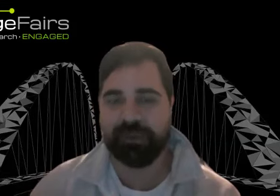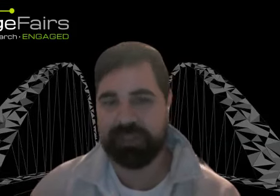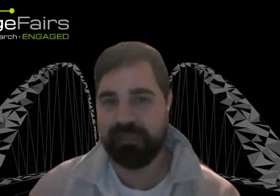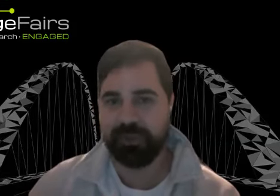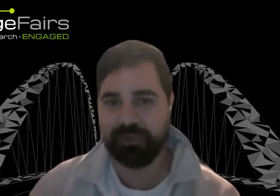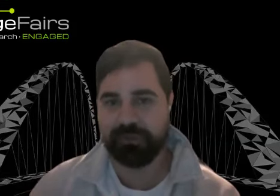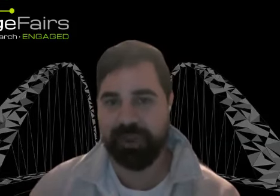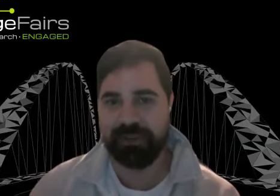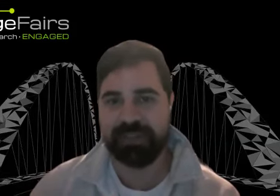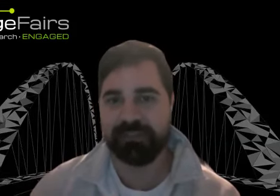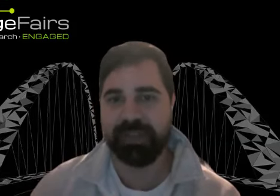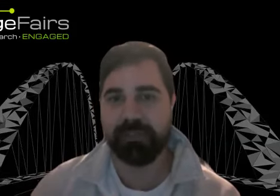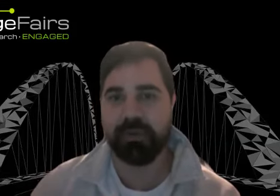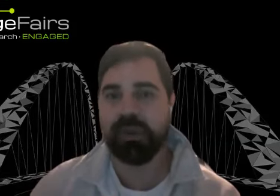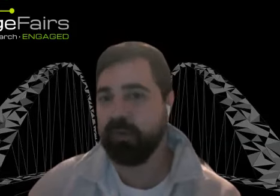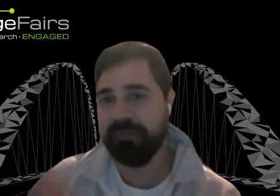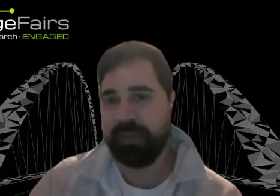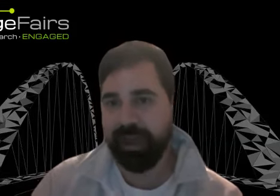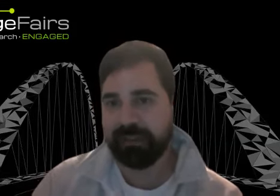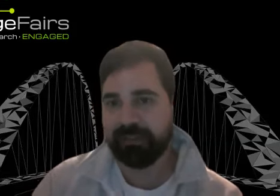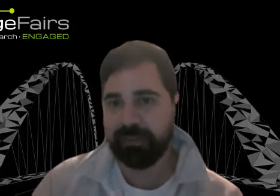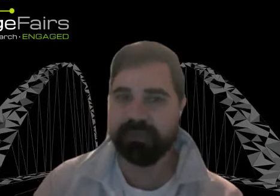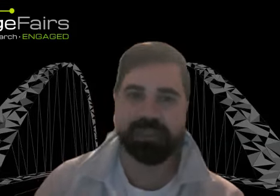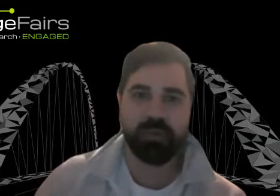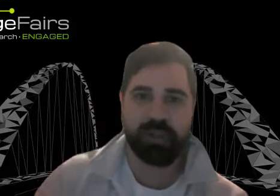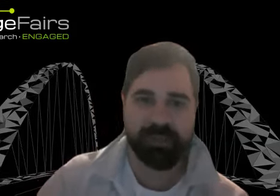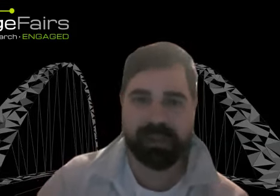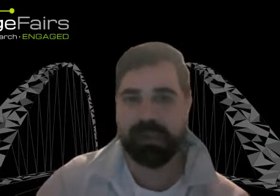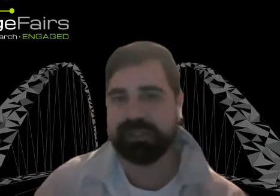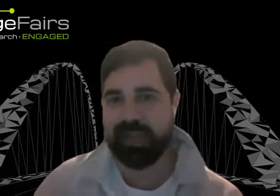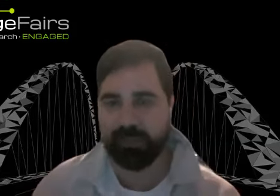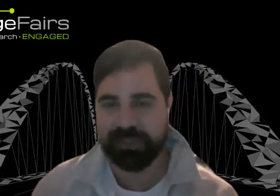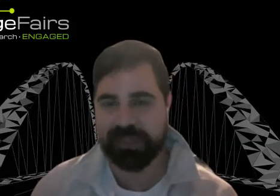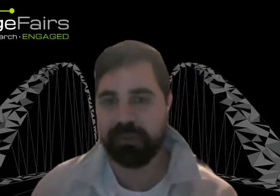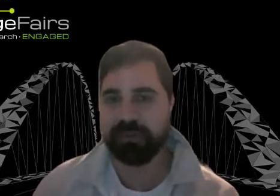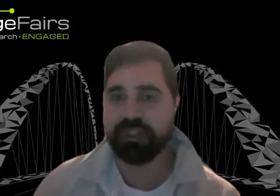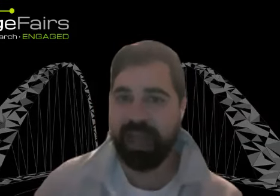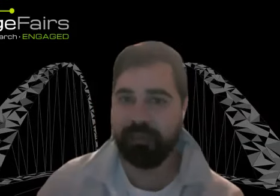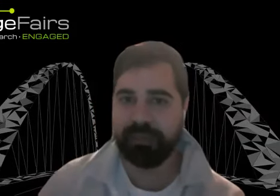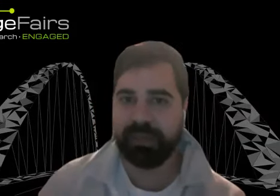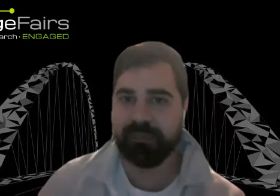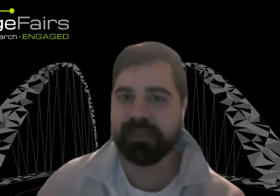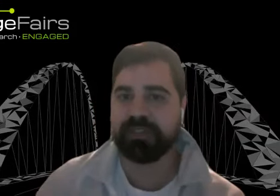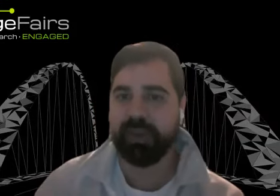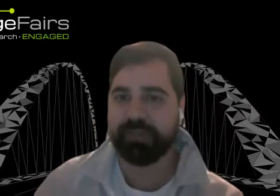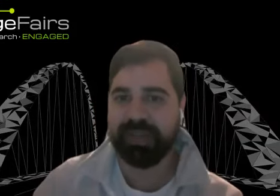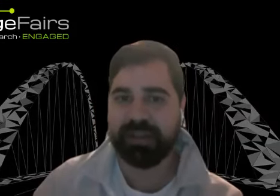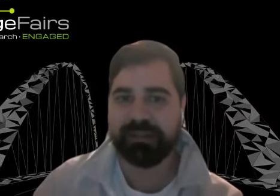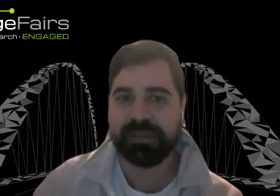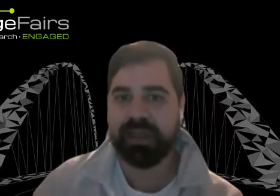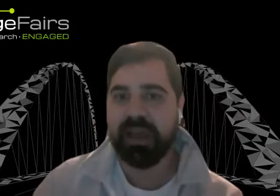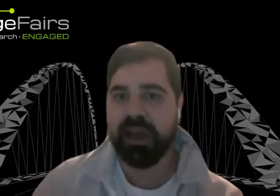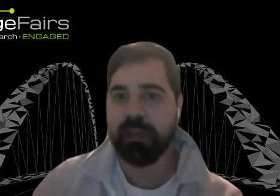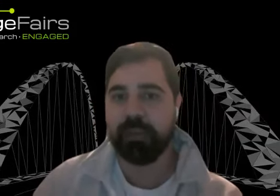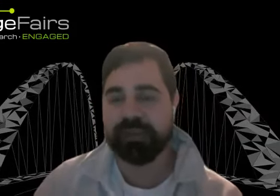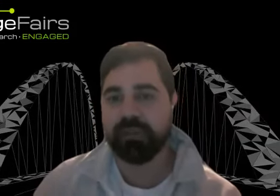fair stop virtual fair is still available we have interactive booths you can watch videos download material chat with admission representatives